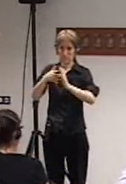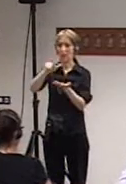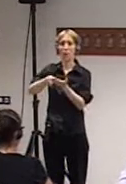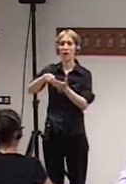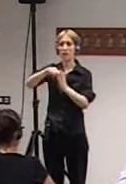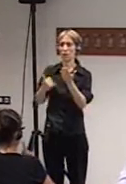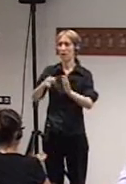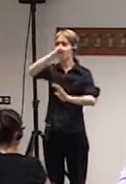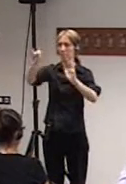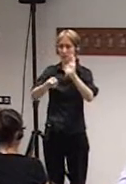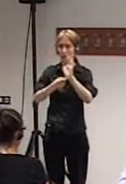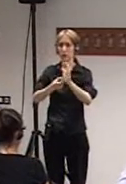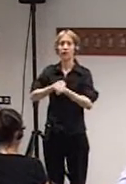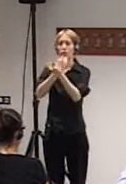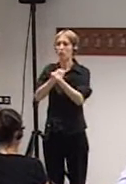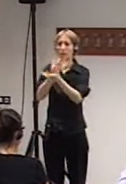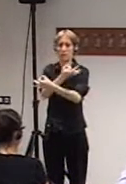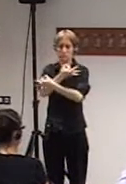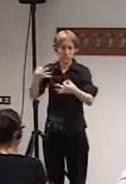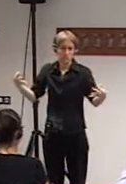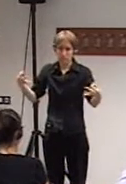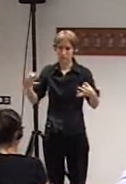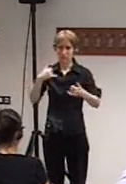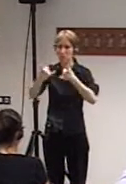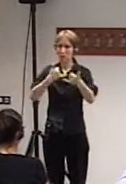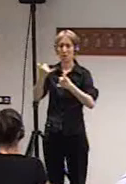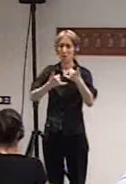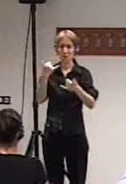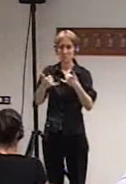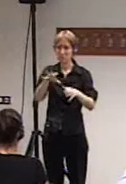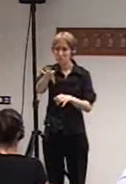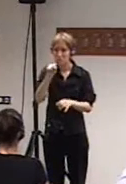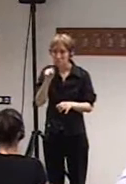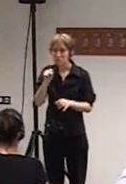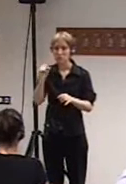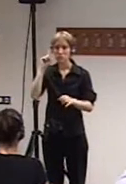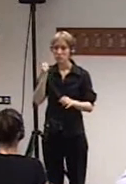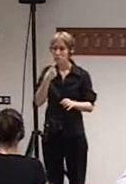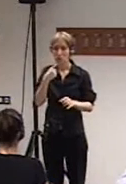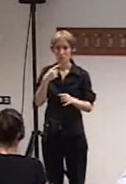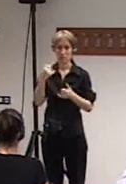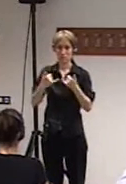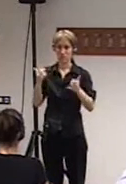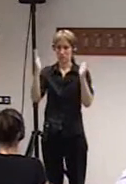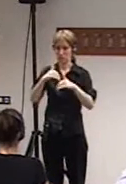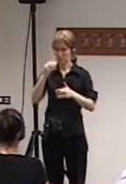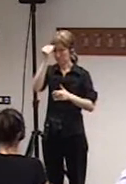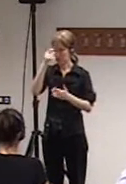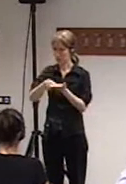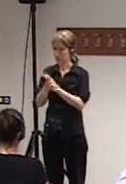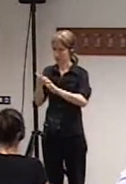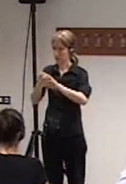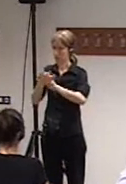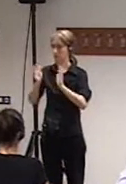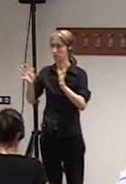in full speech convey the information very clearly. There's no problem for people to